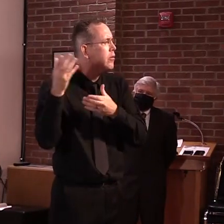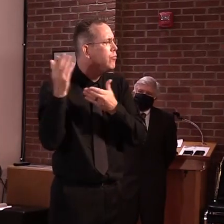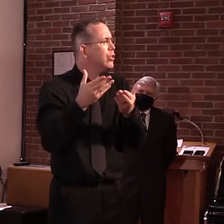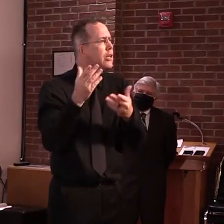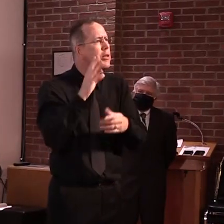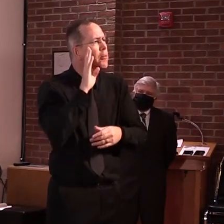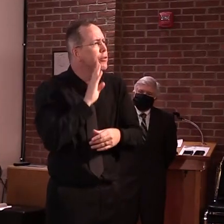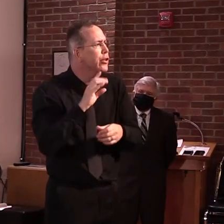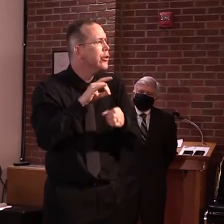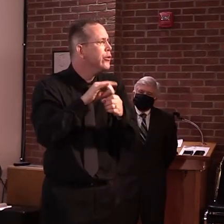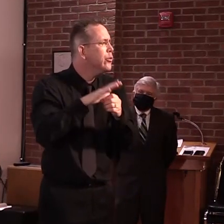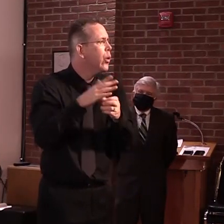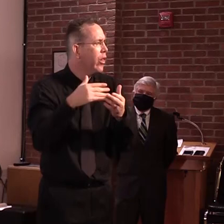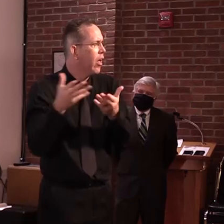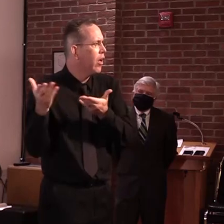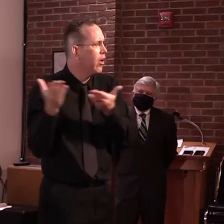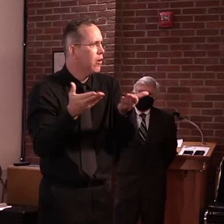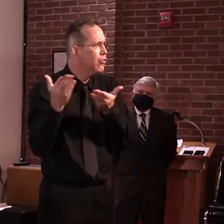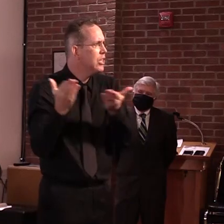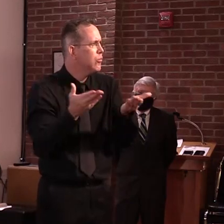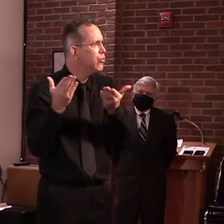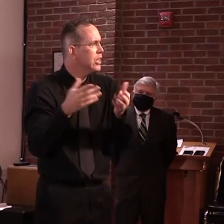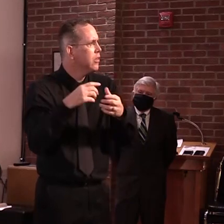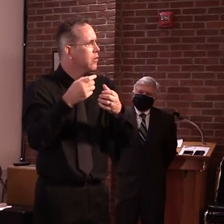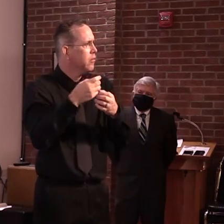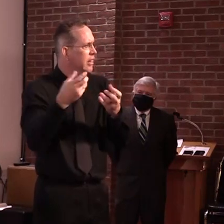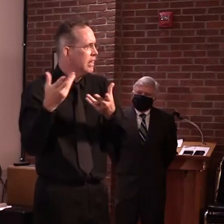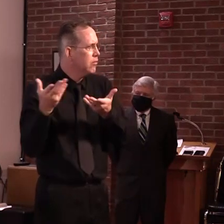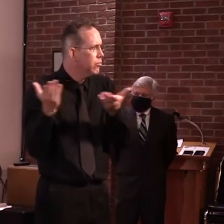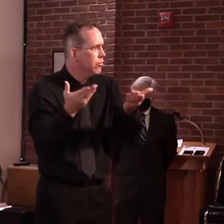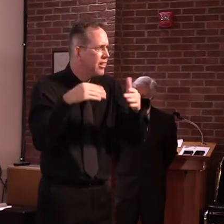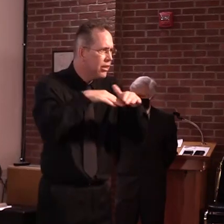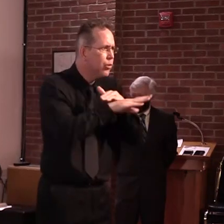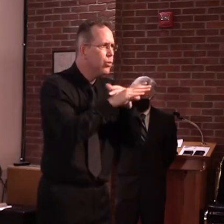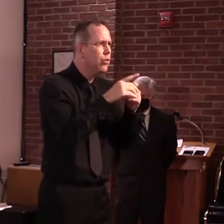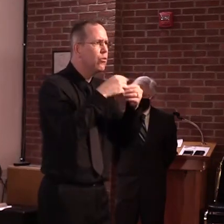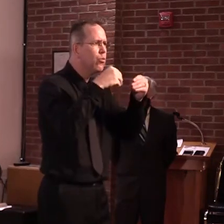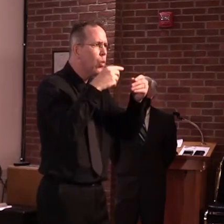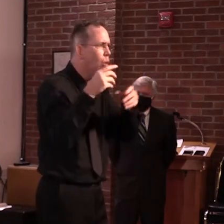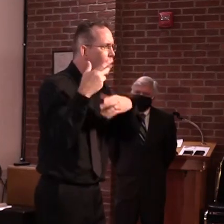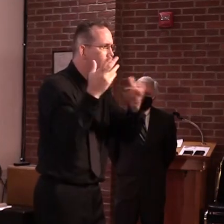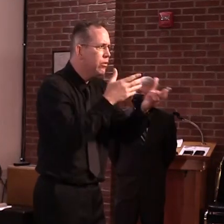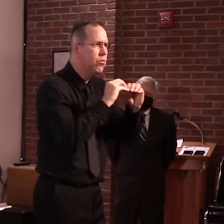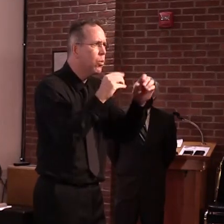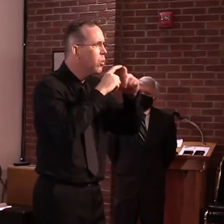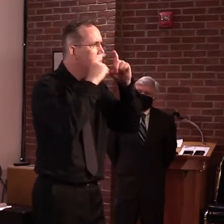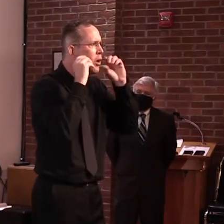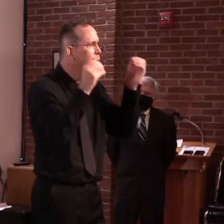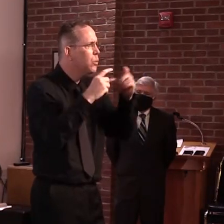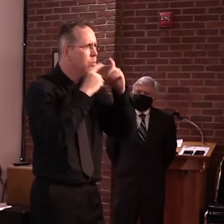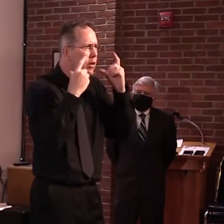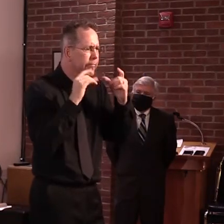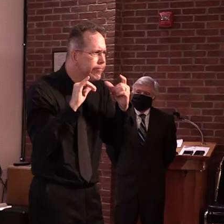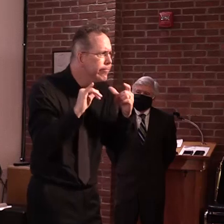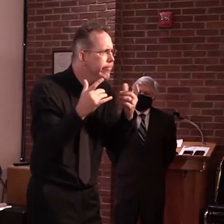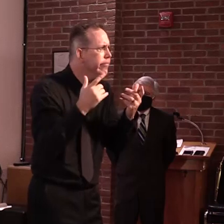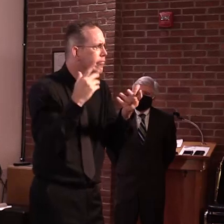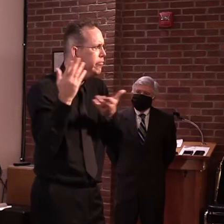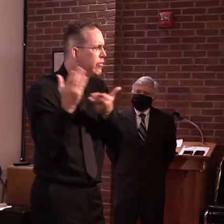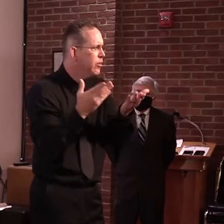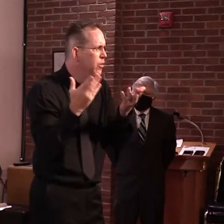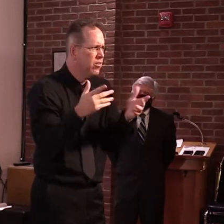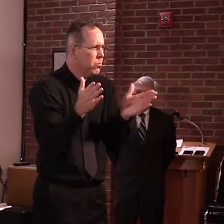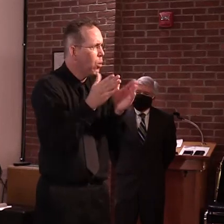Same thing this morning. Another Farrell delivery truck doing the same thing at a Colchester store. Can liquor control step in